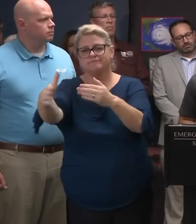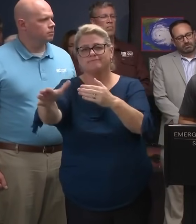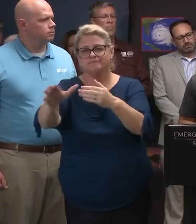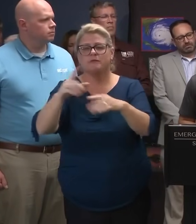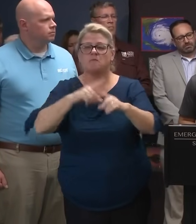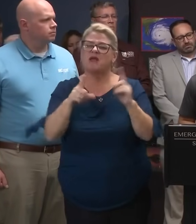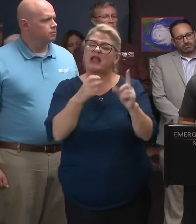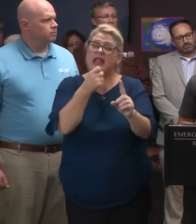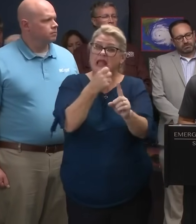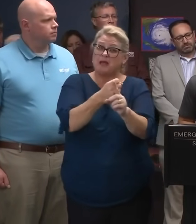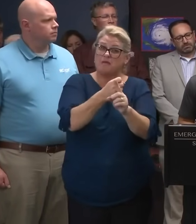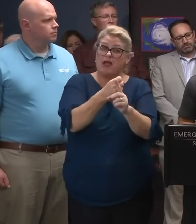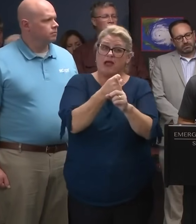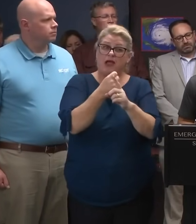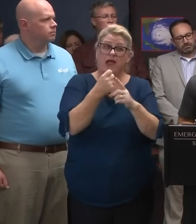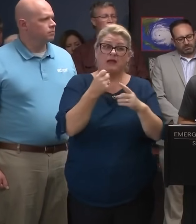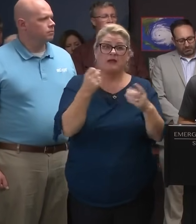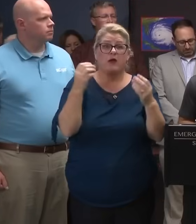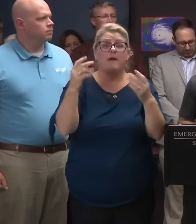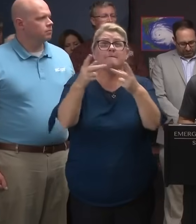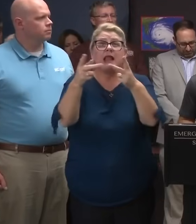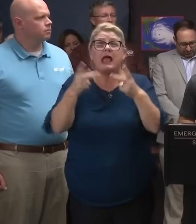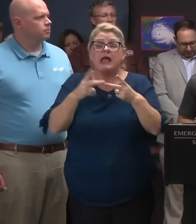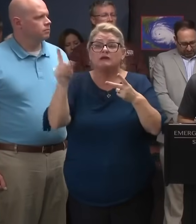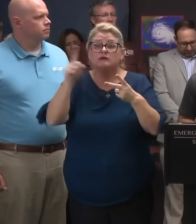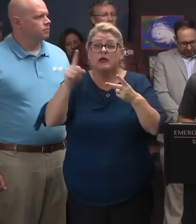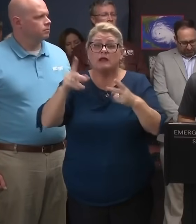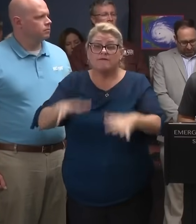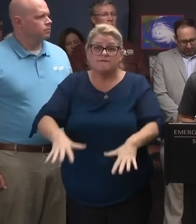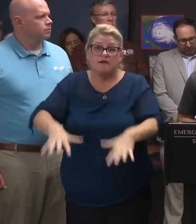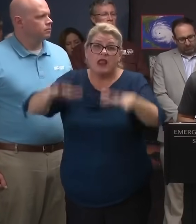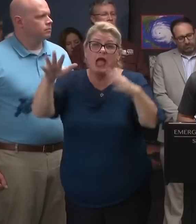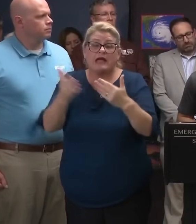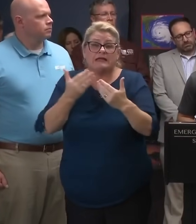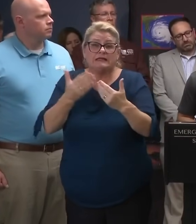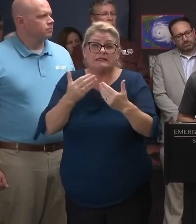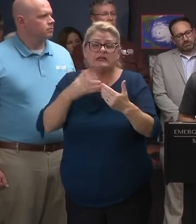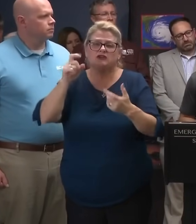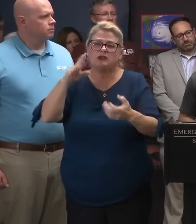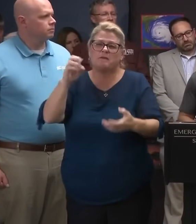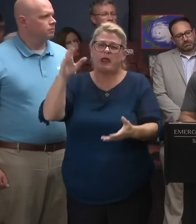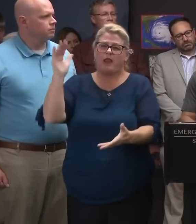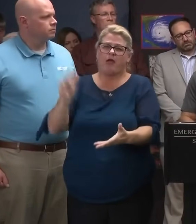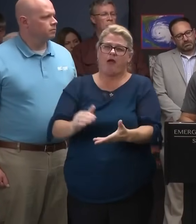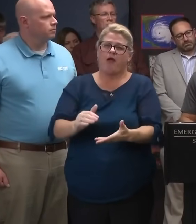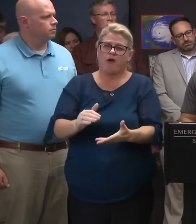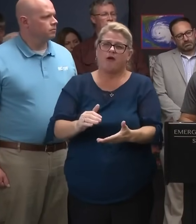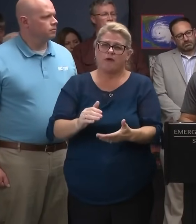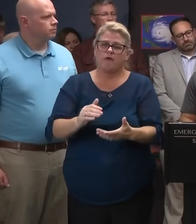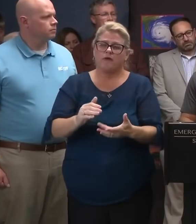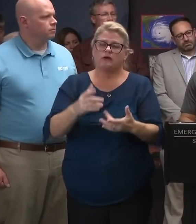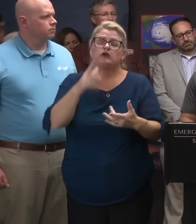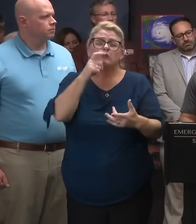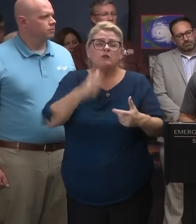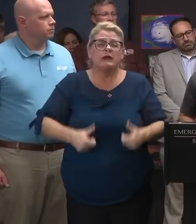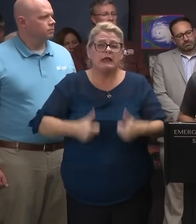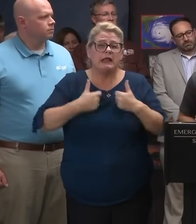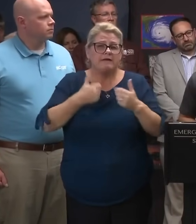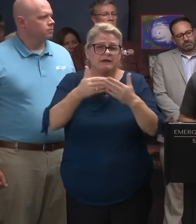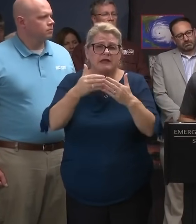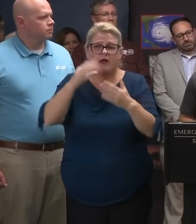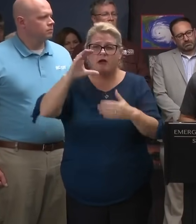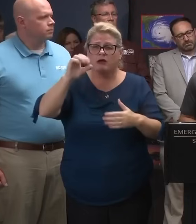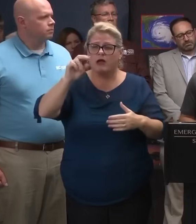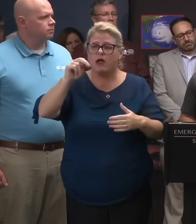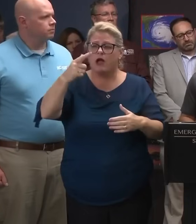limited, though, to areas more flood-prone right along the river. We also want to urge everyone living along, especially the Congaree and